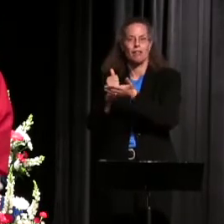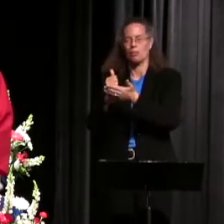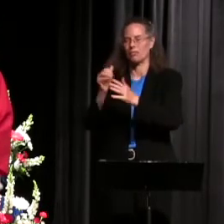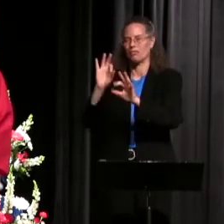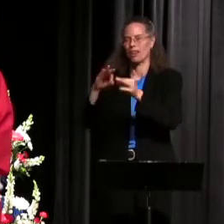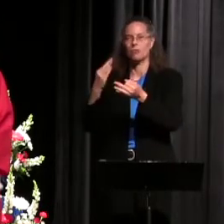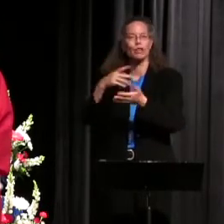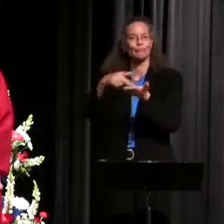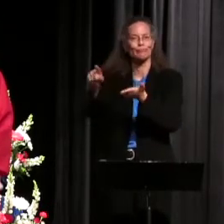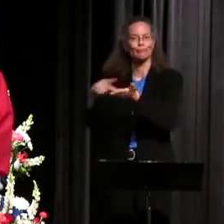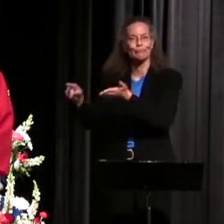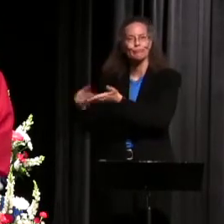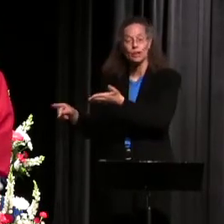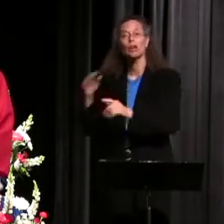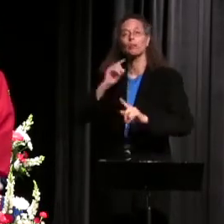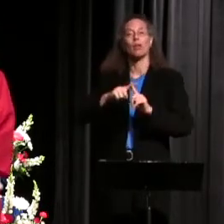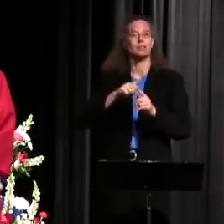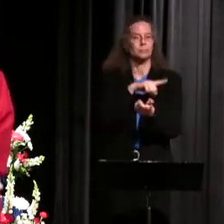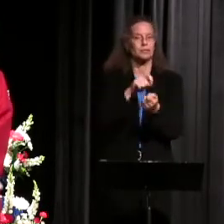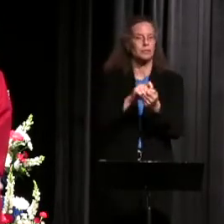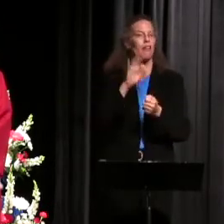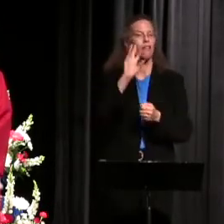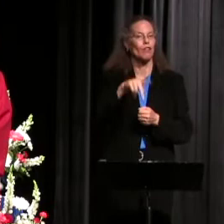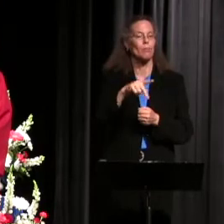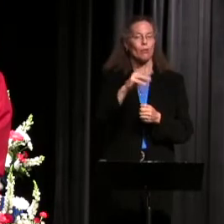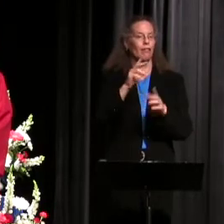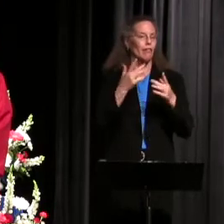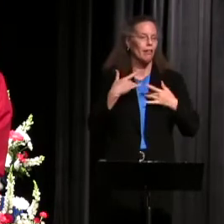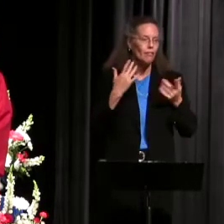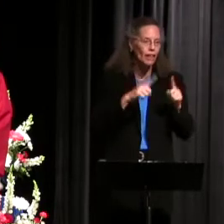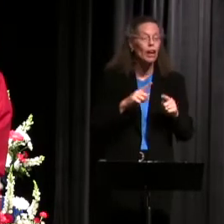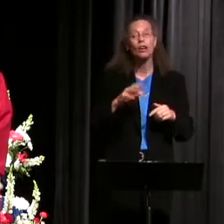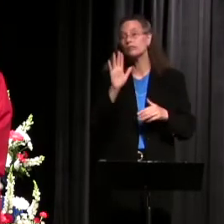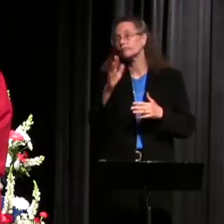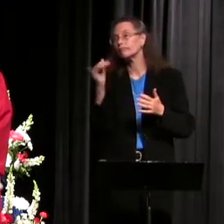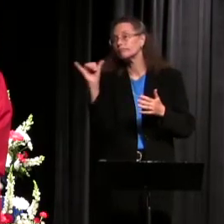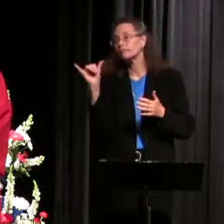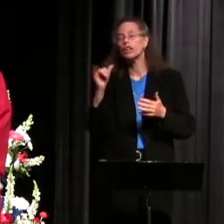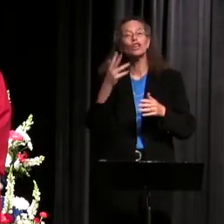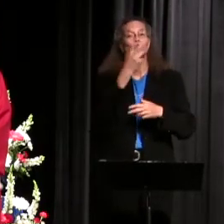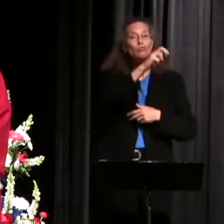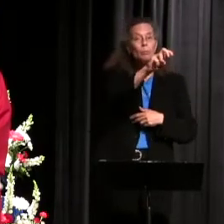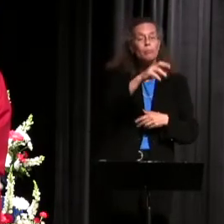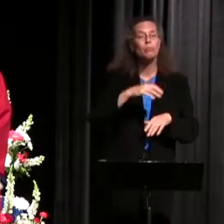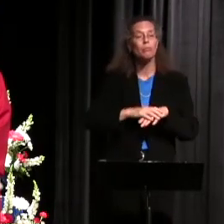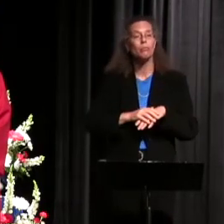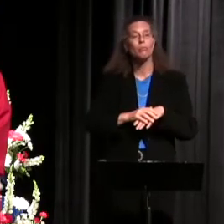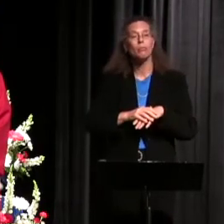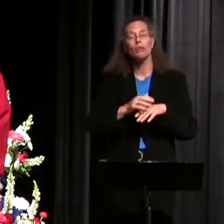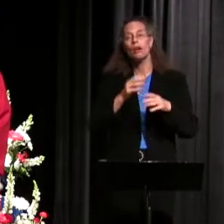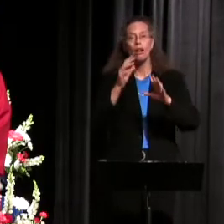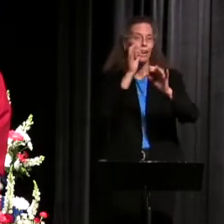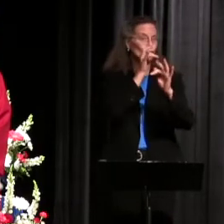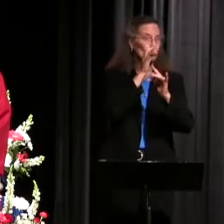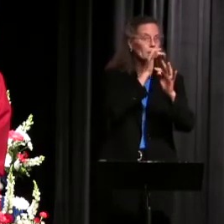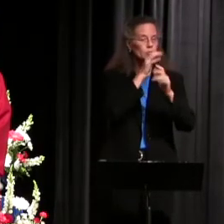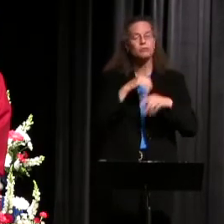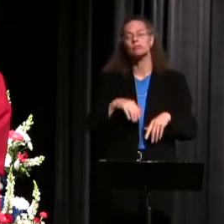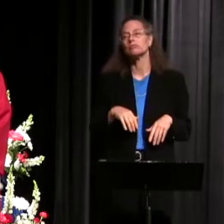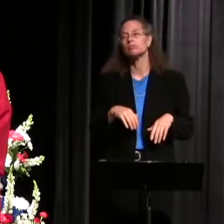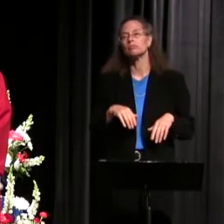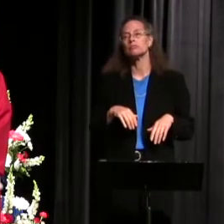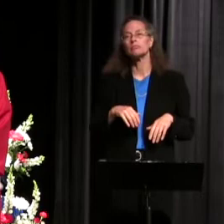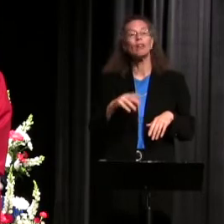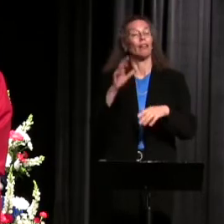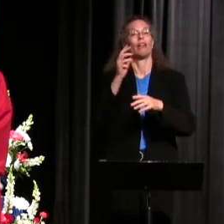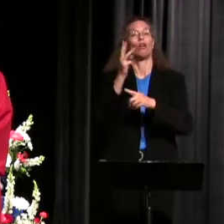as well as specific Fairport events. From trips to instruments, to even gift cards to Wegmans, this fund is aimed to help